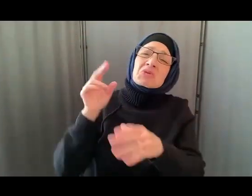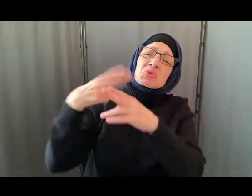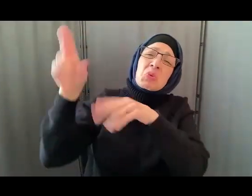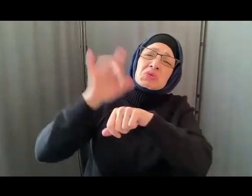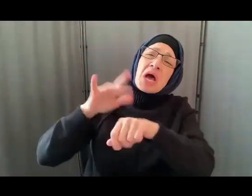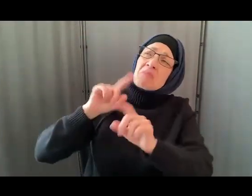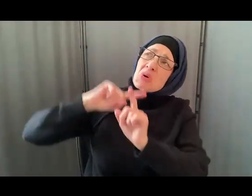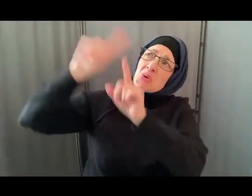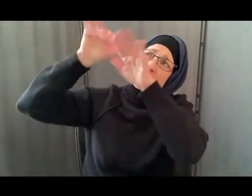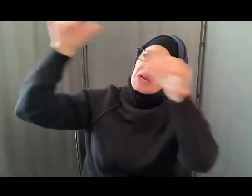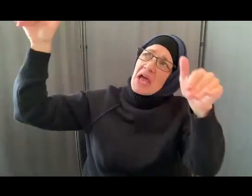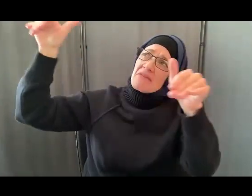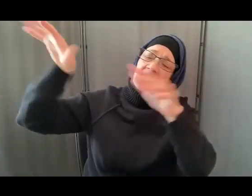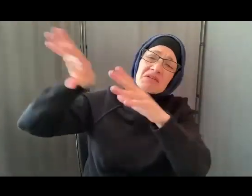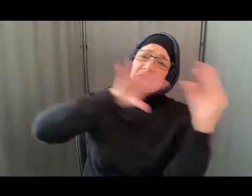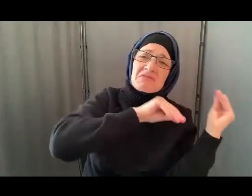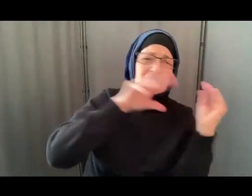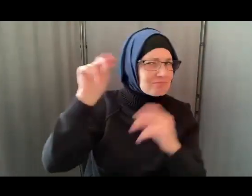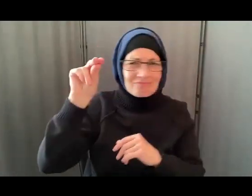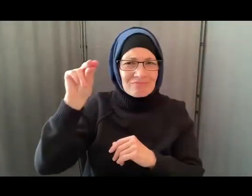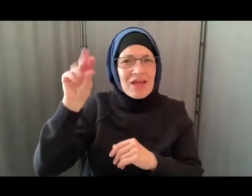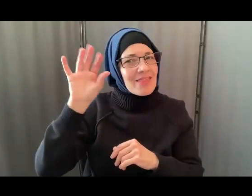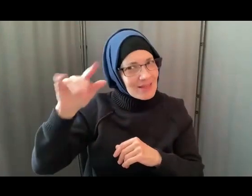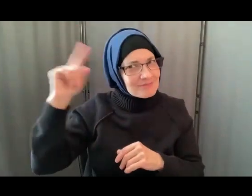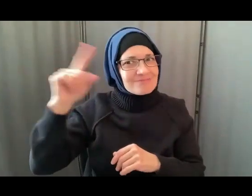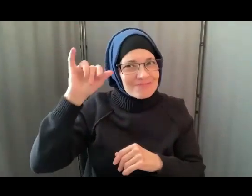eternal blessings by Allah subhanahu wa ta'ala.